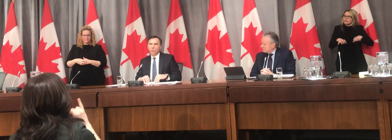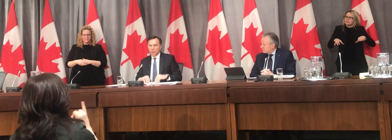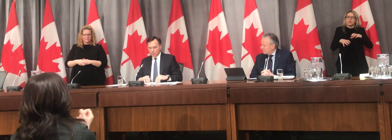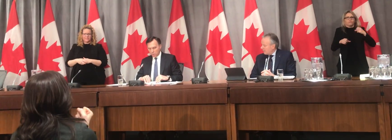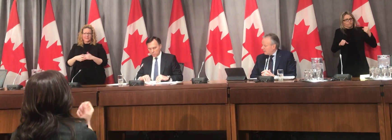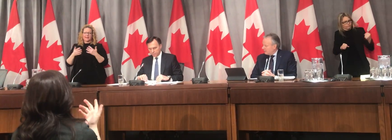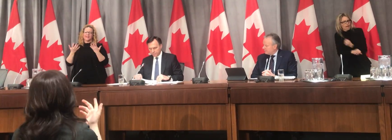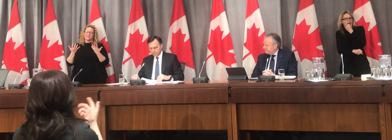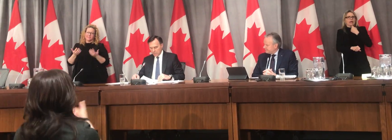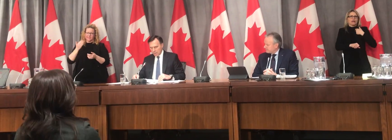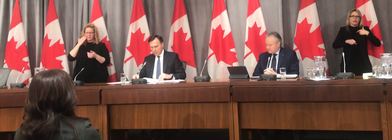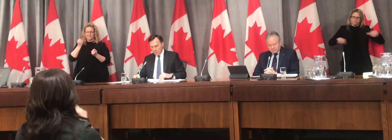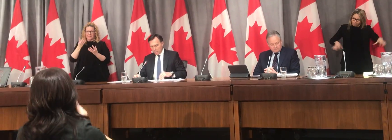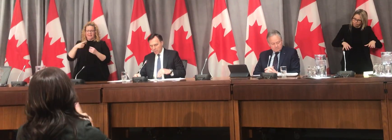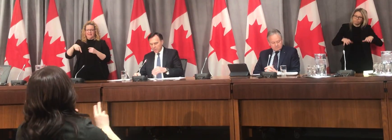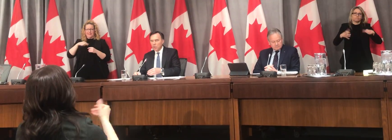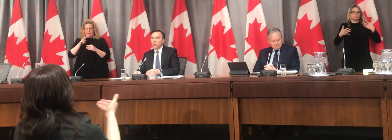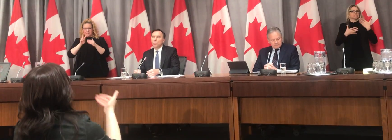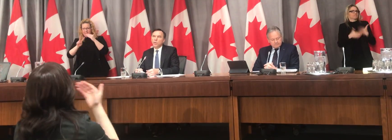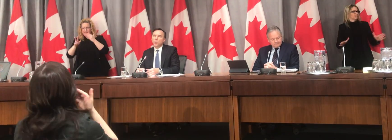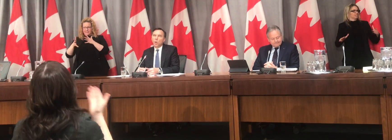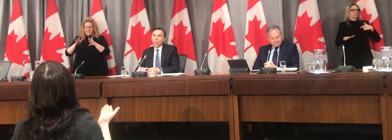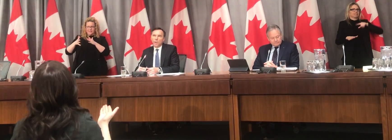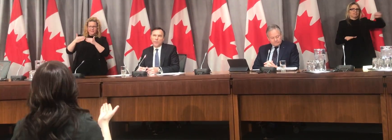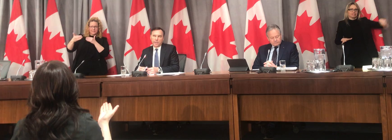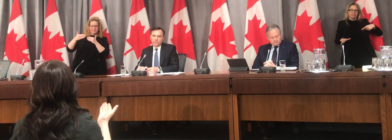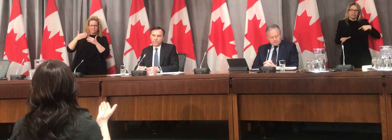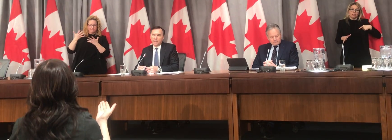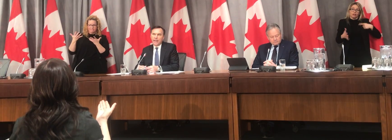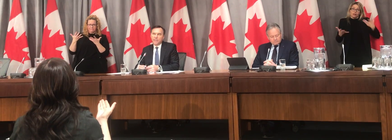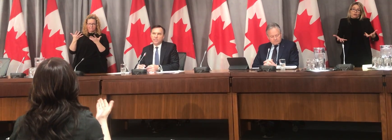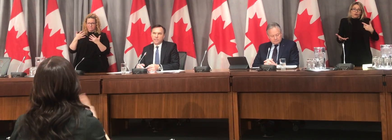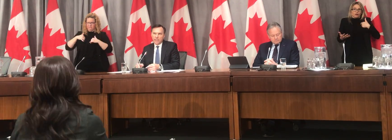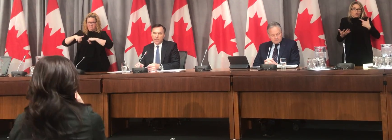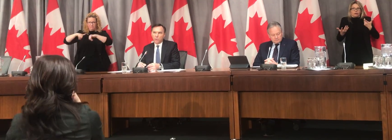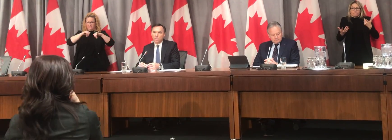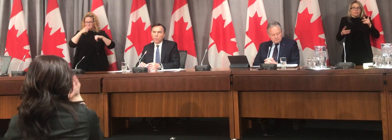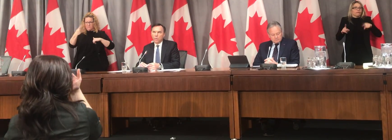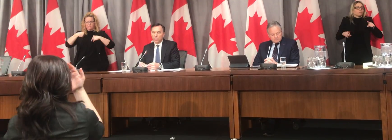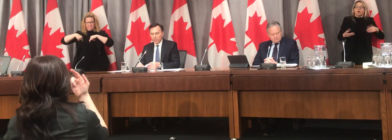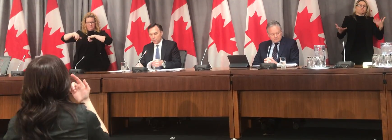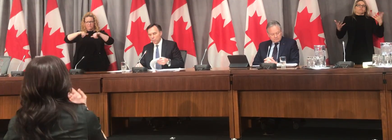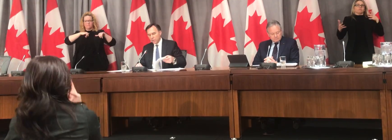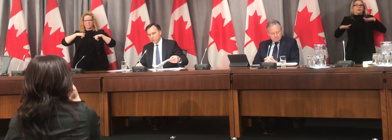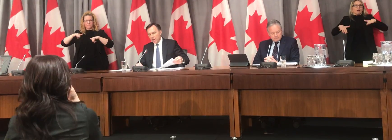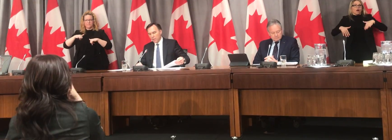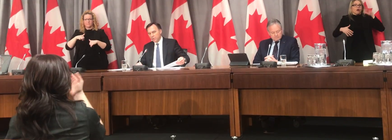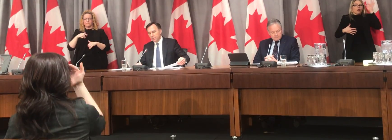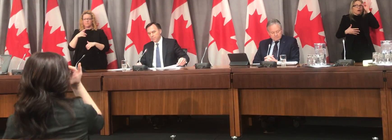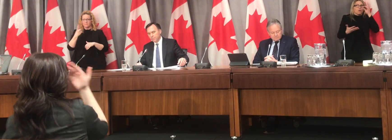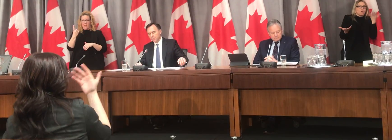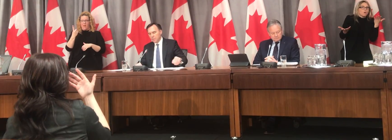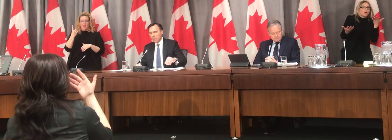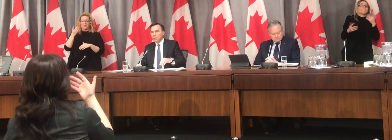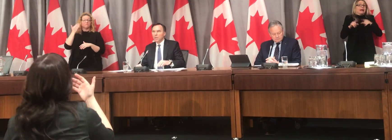that we do not know. But we do know one thing, and that is that together we will get through this